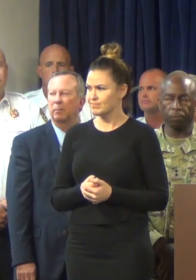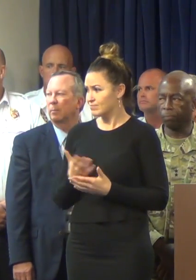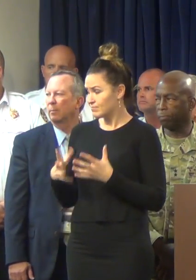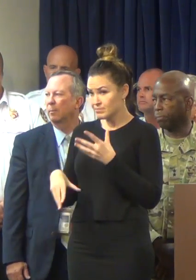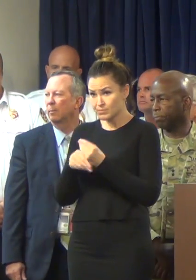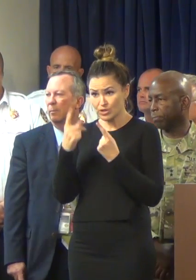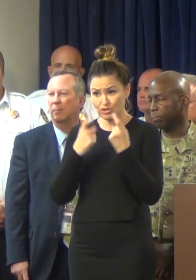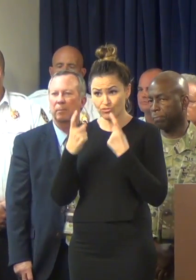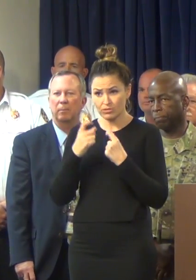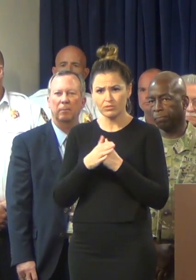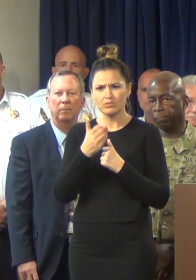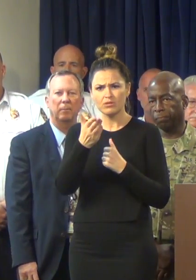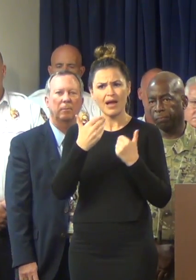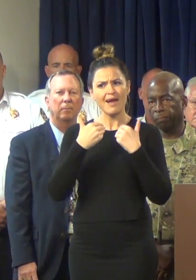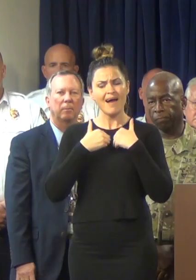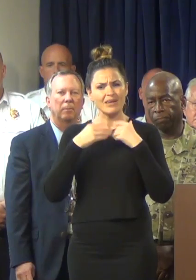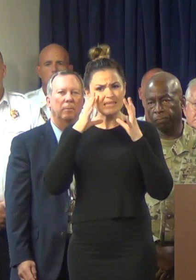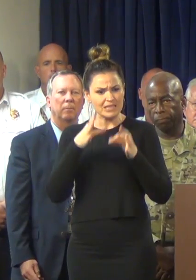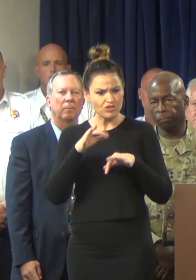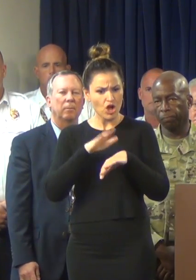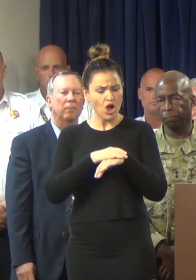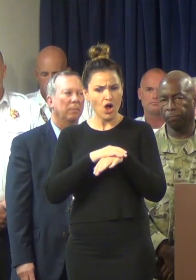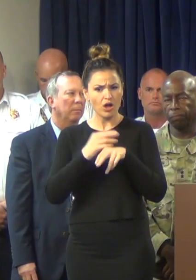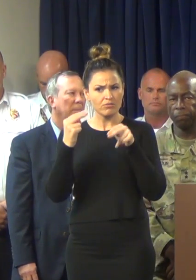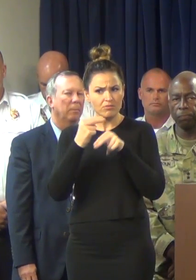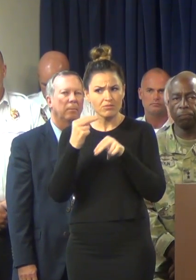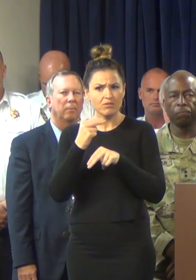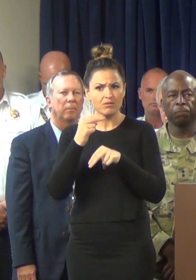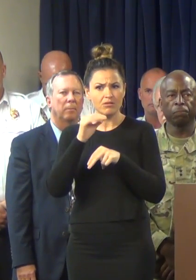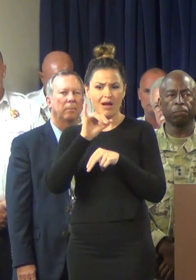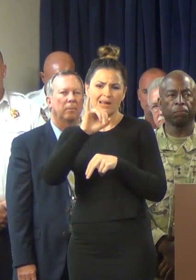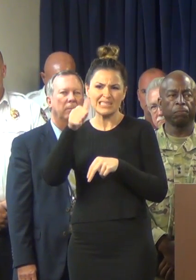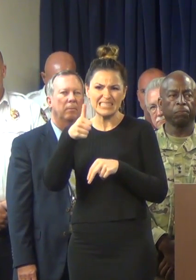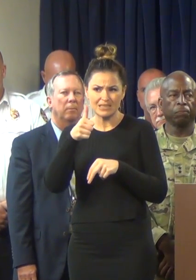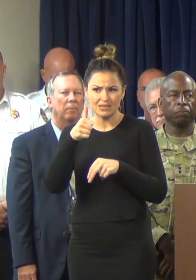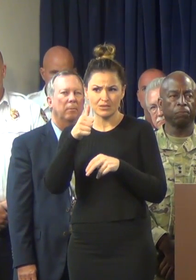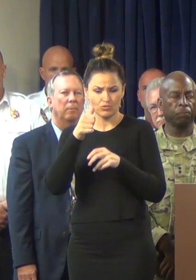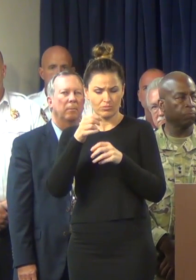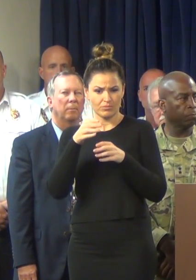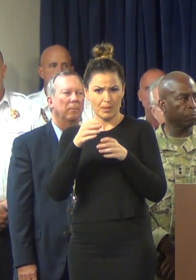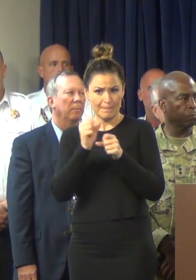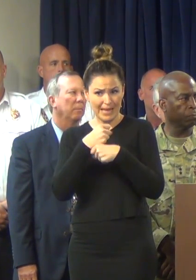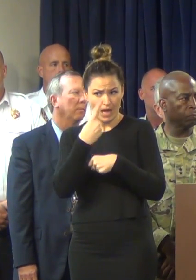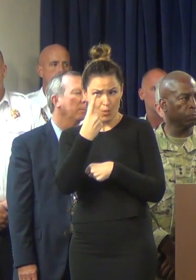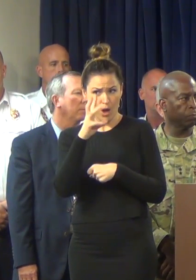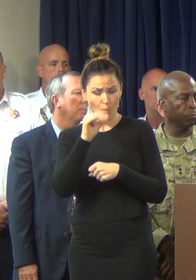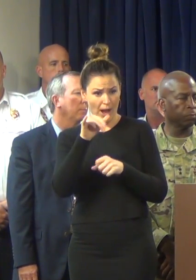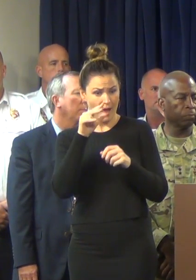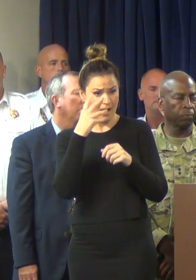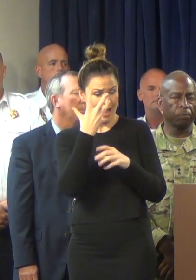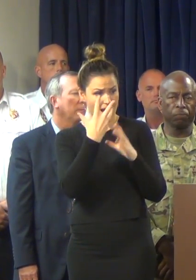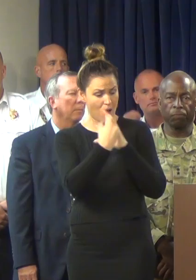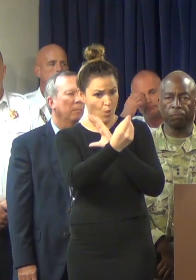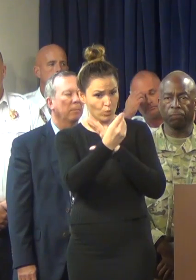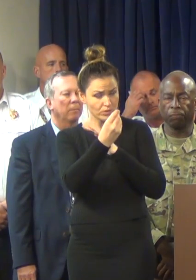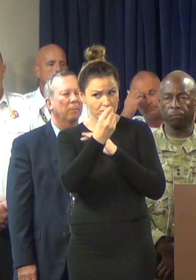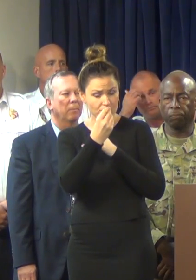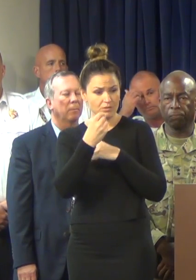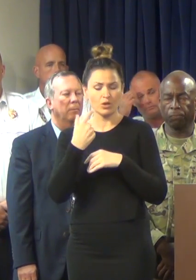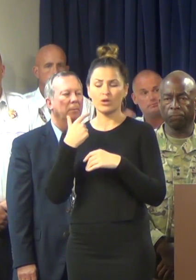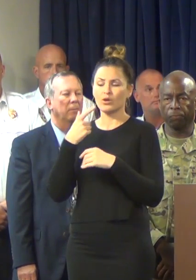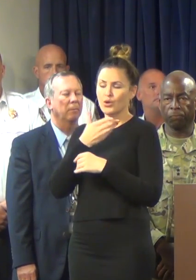else? Are there any decision on the interstate, but particularly I-10, of making that one way? So what we'll do is we